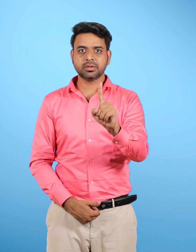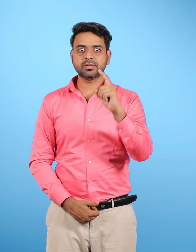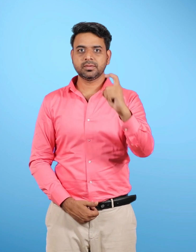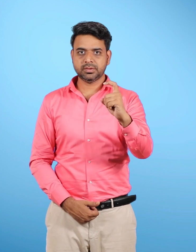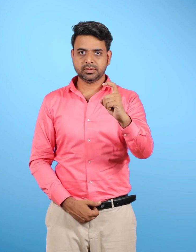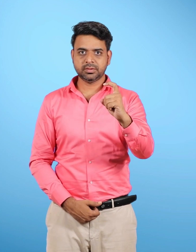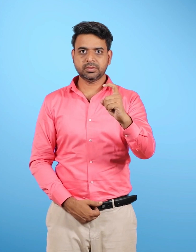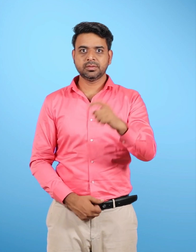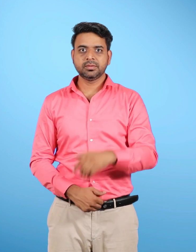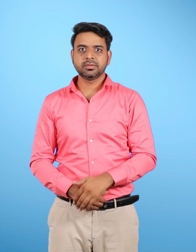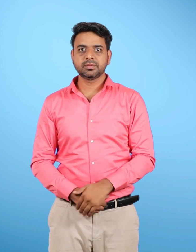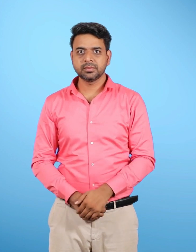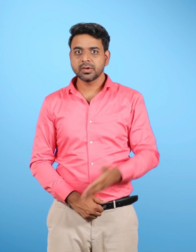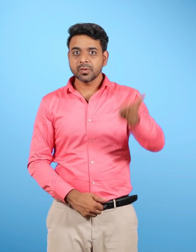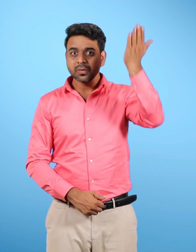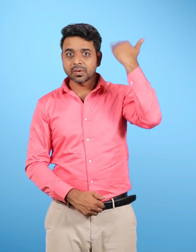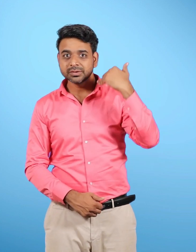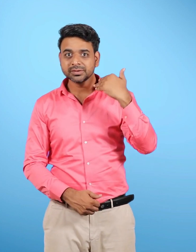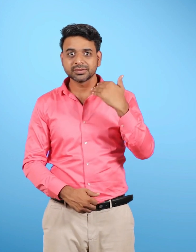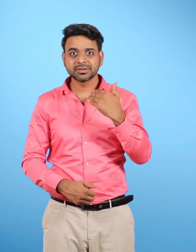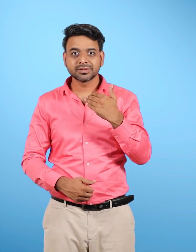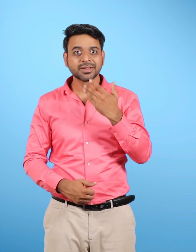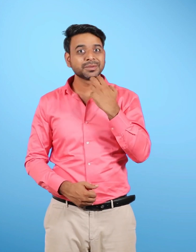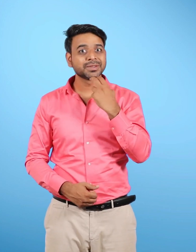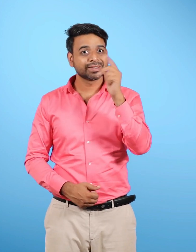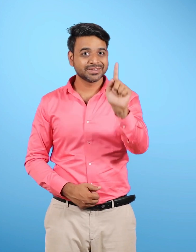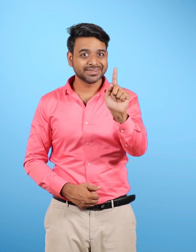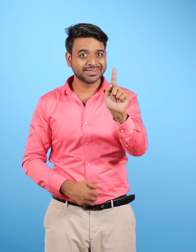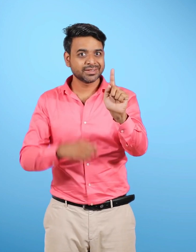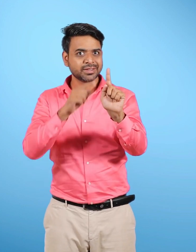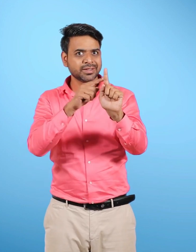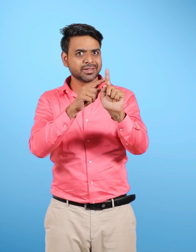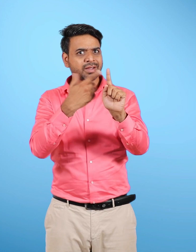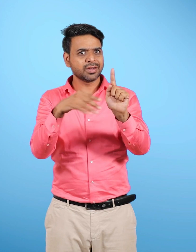117. The electric cell then has to be replaced with a new one.